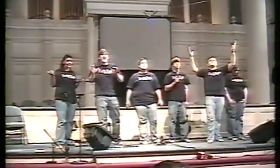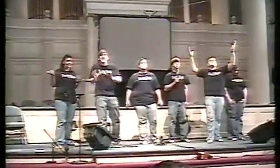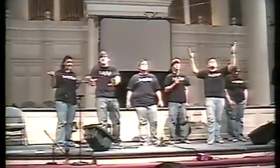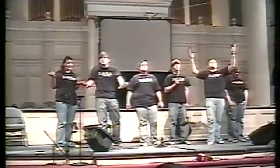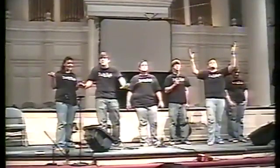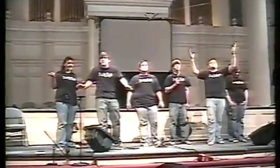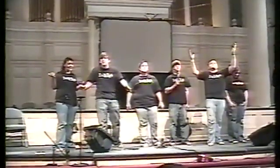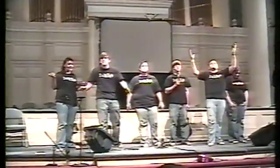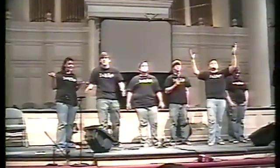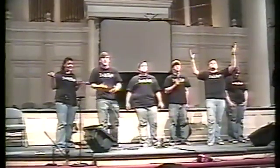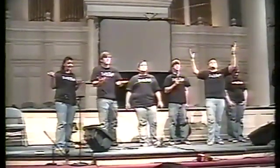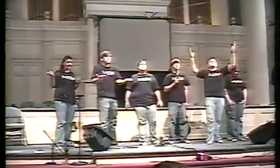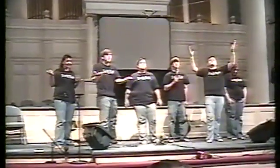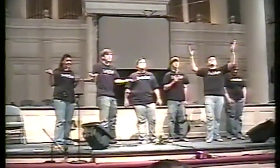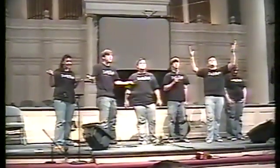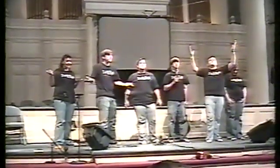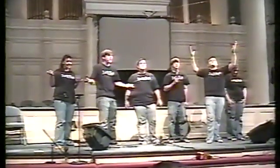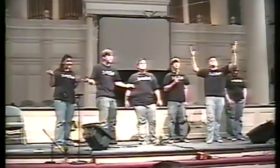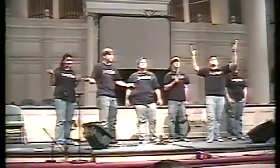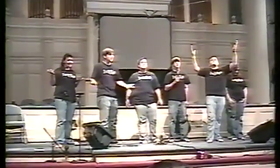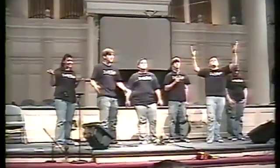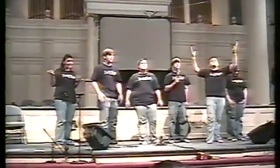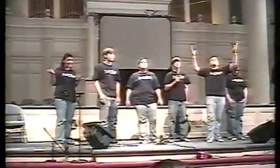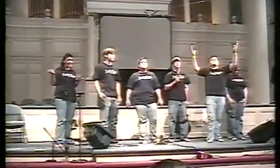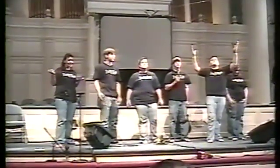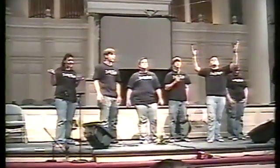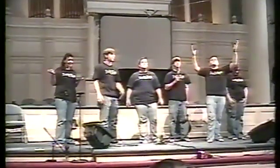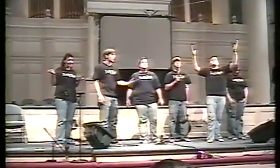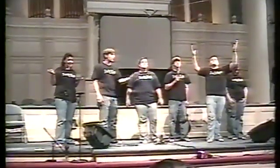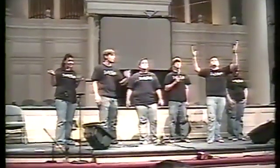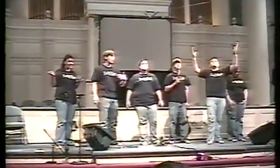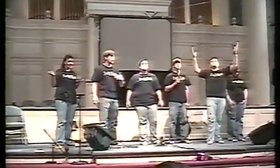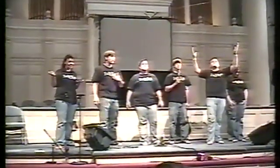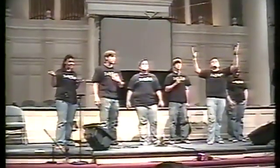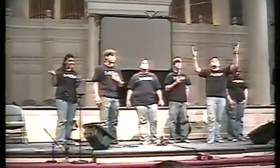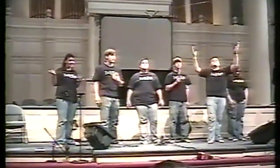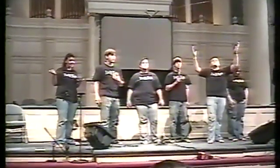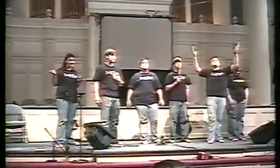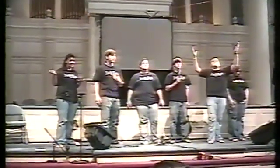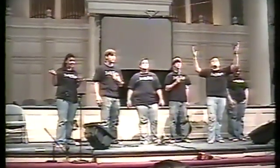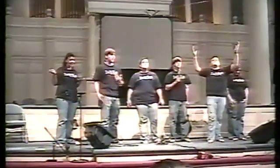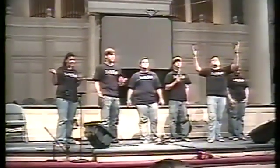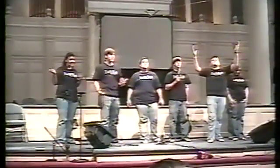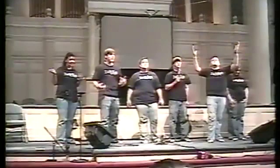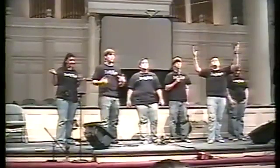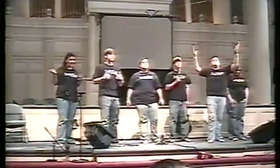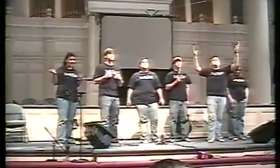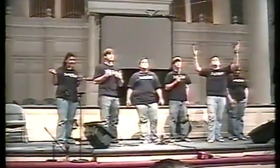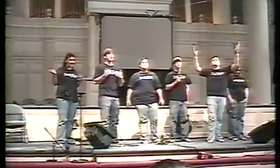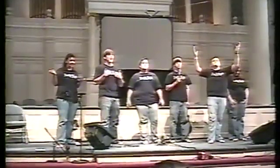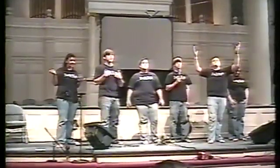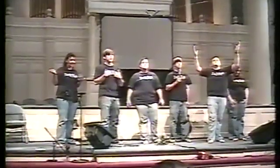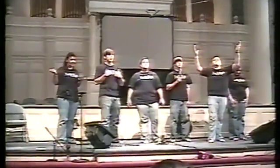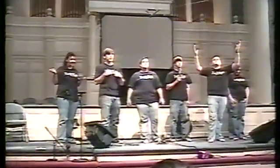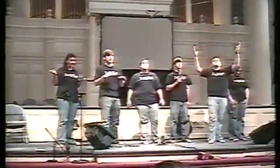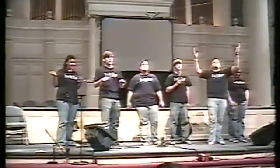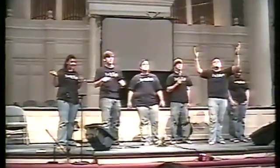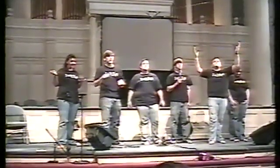hate Americans there. Everybody knows that. And besides, you know I failed Spanish. I mean, what's to say I could learn any language at